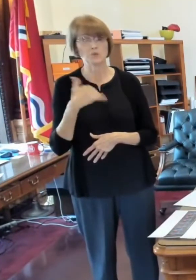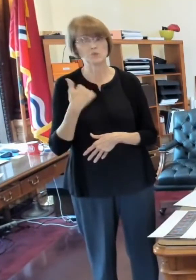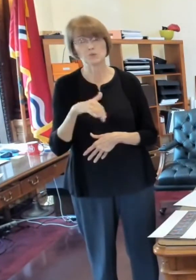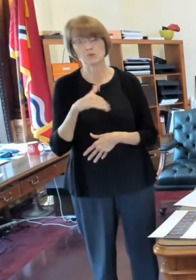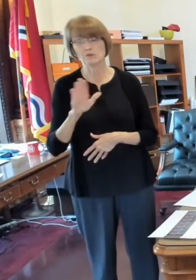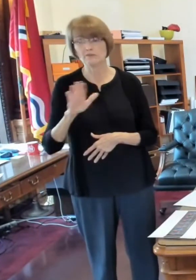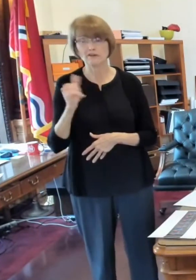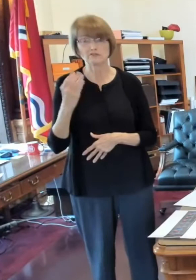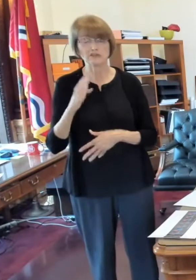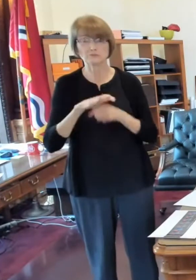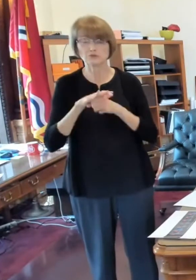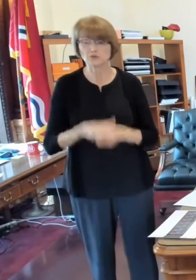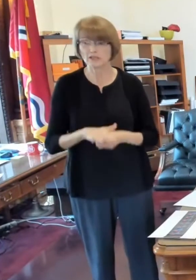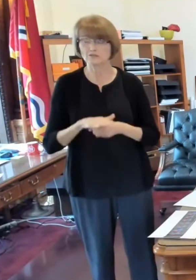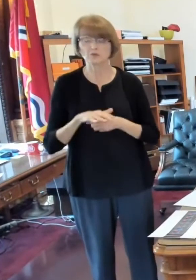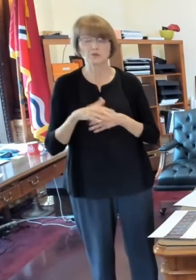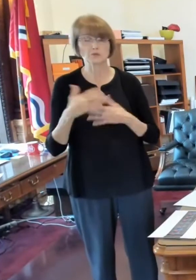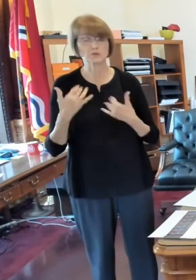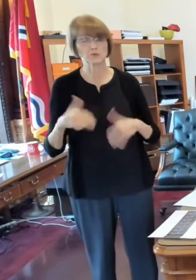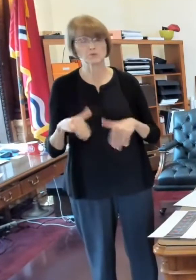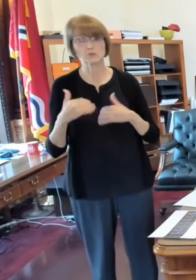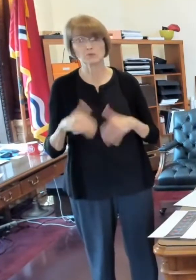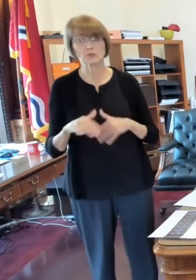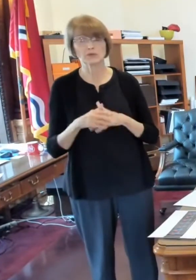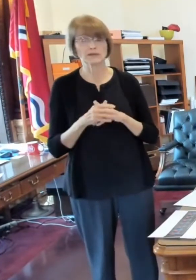stressful situation.